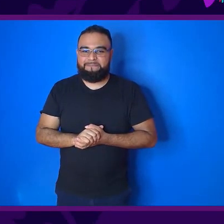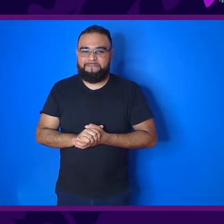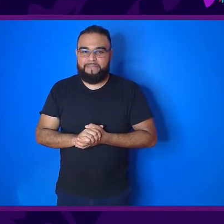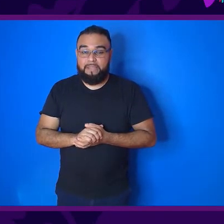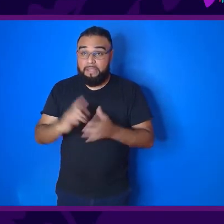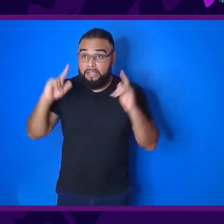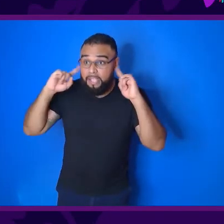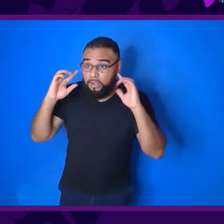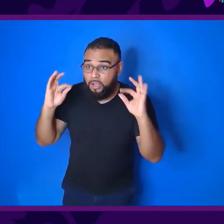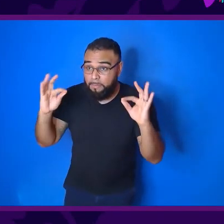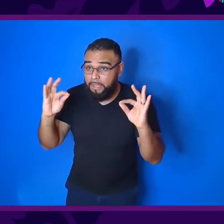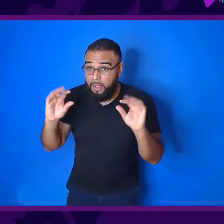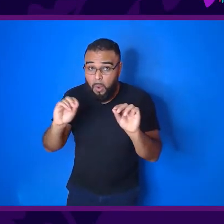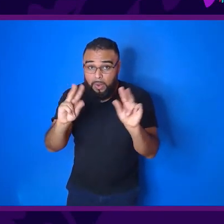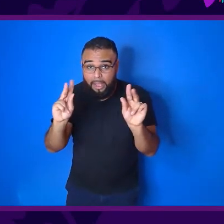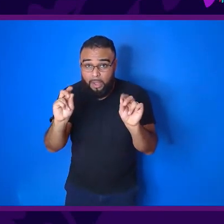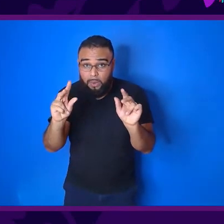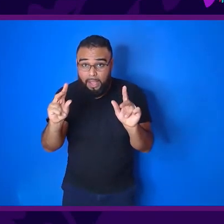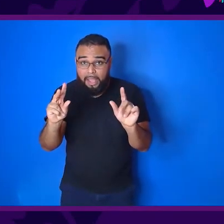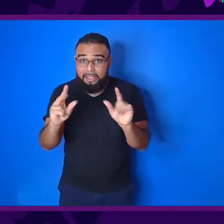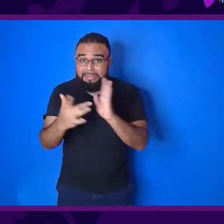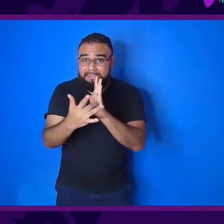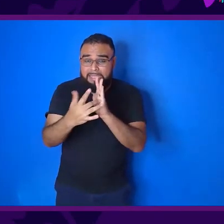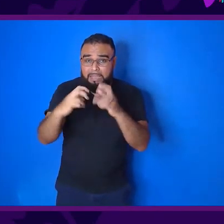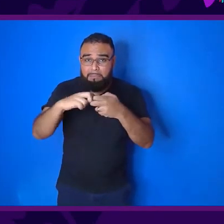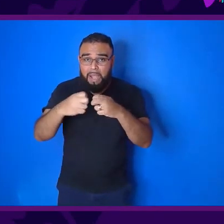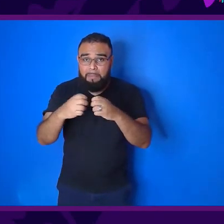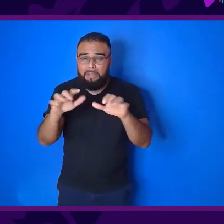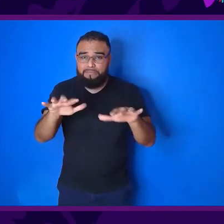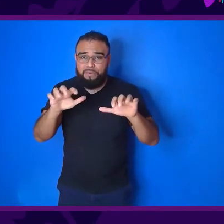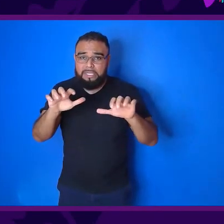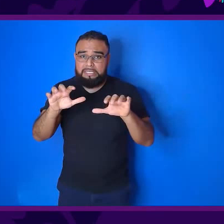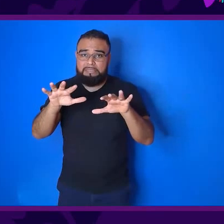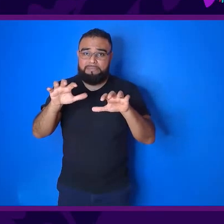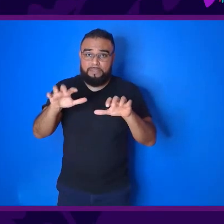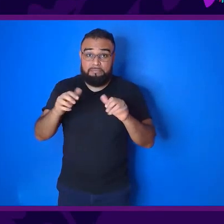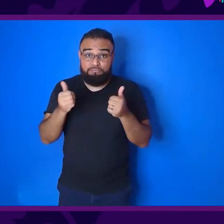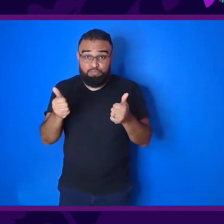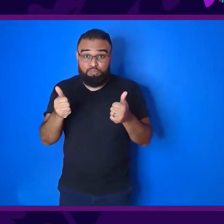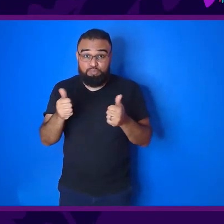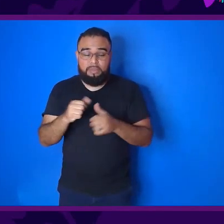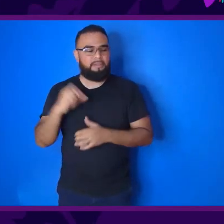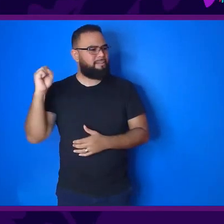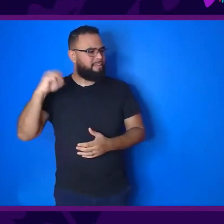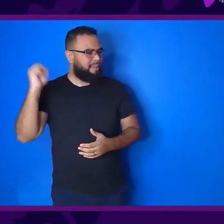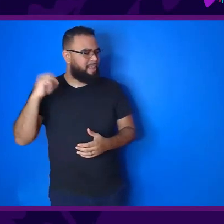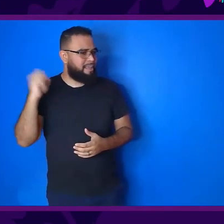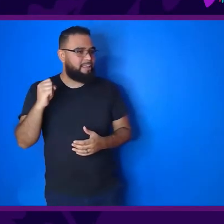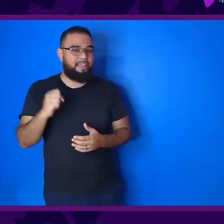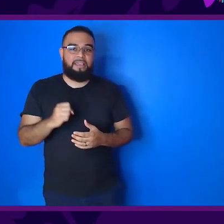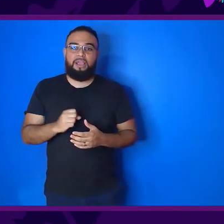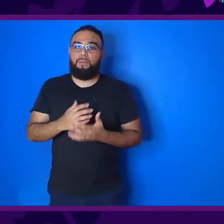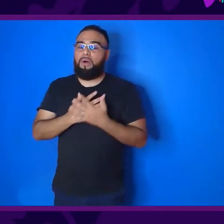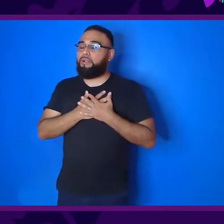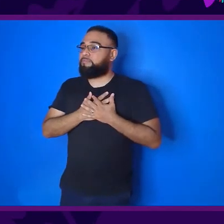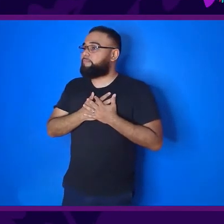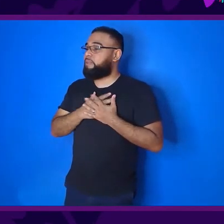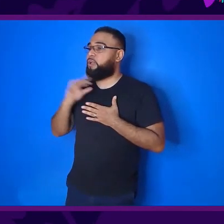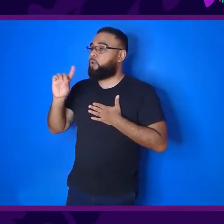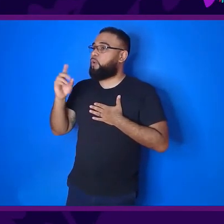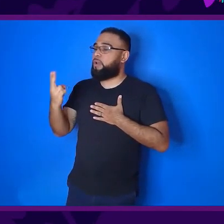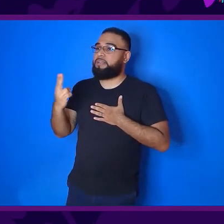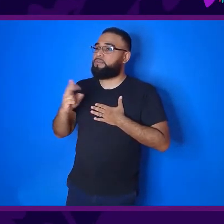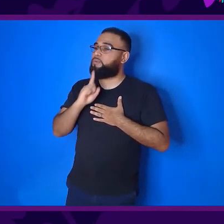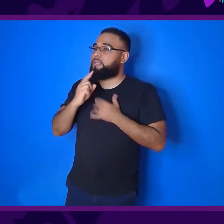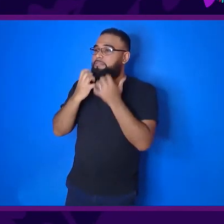it okay? That is the technical stuff working? Okay. It meant so much to me, Dolores, that you